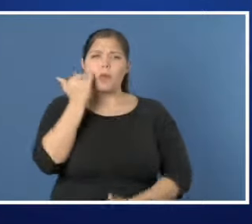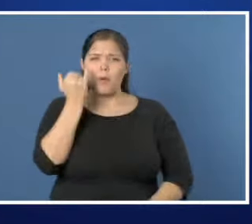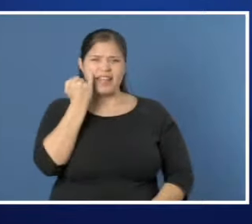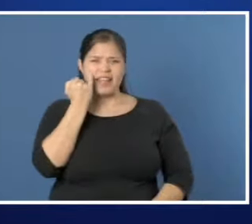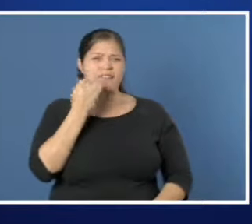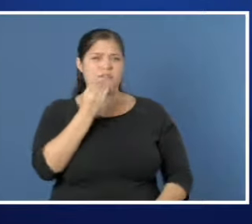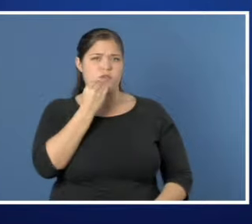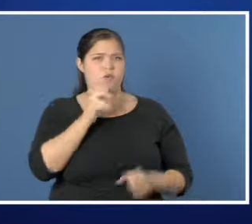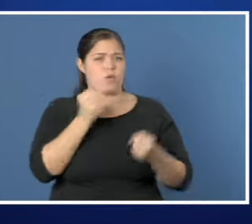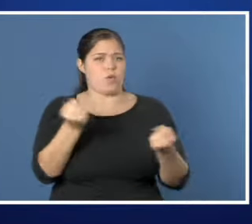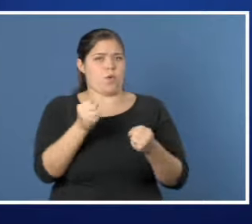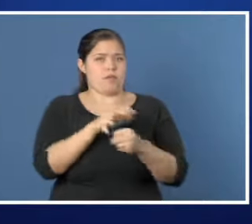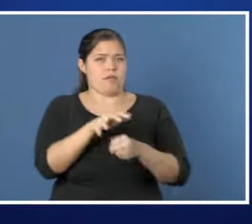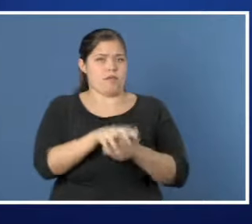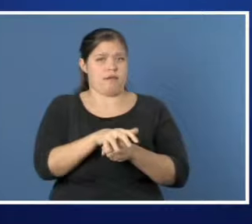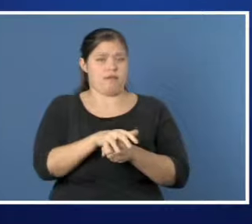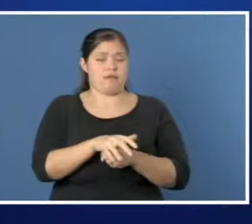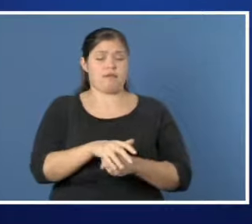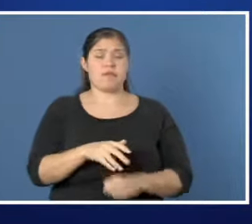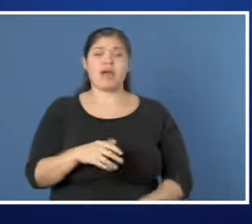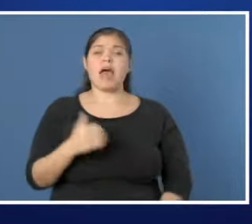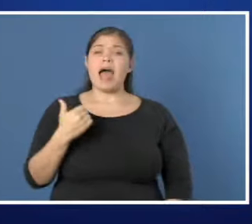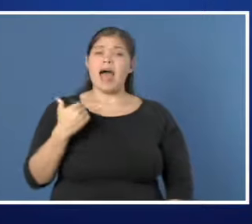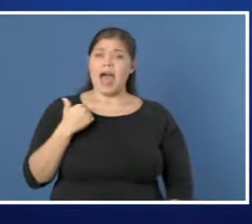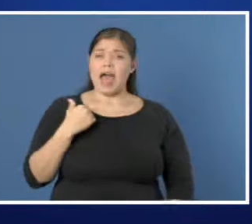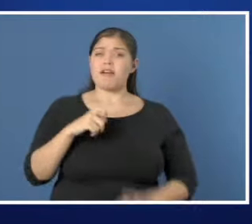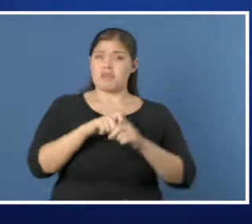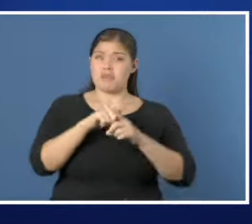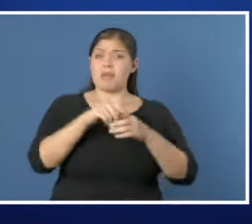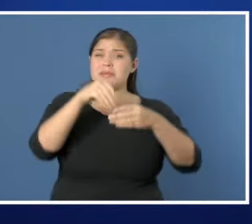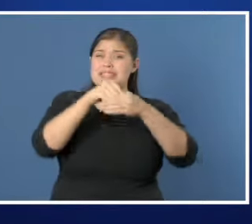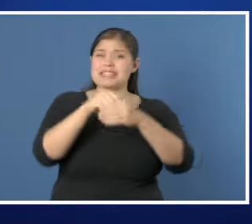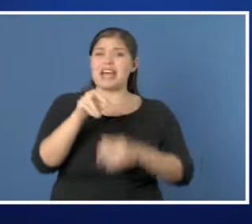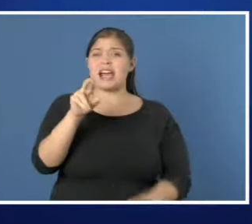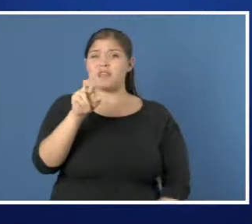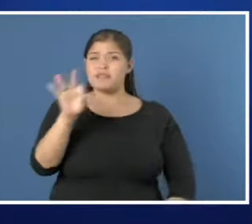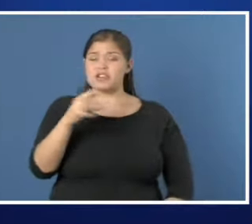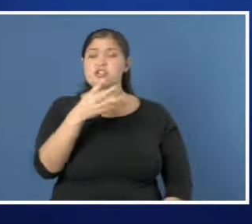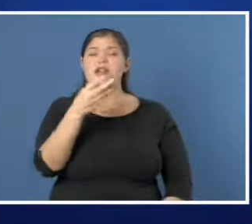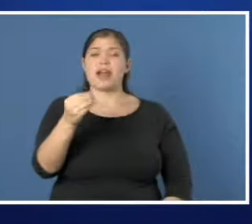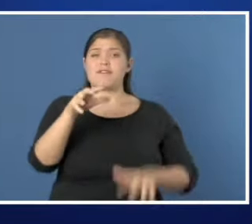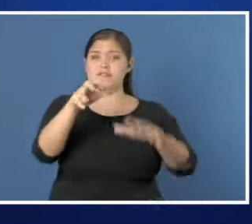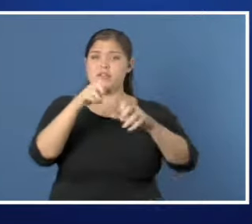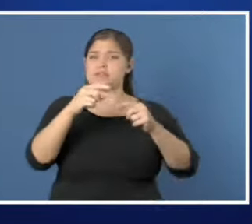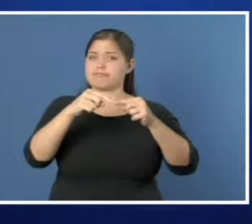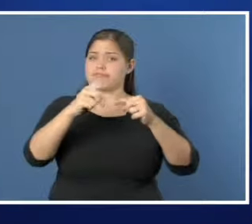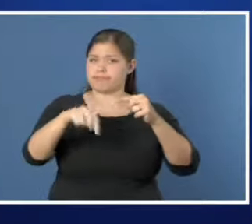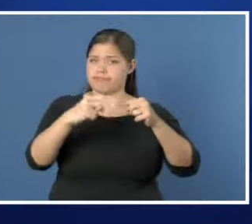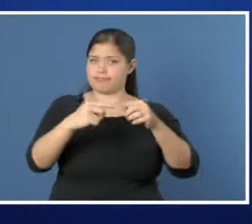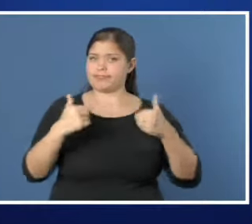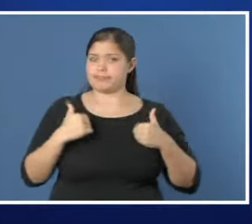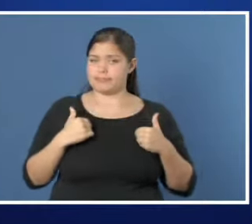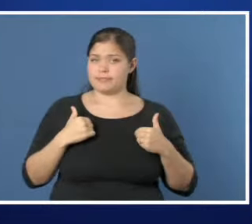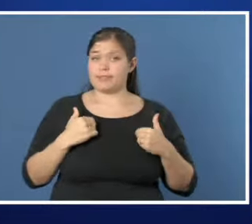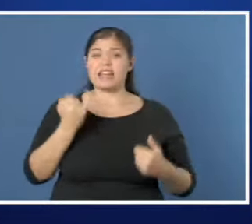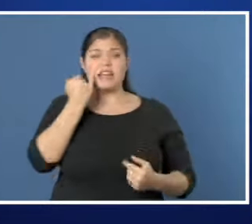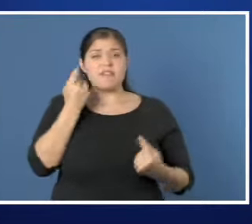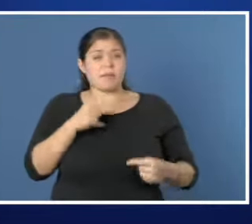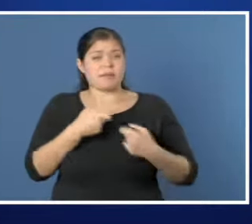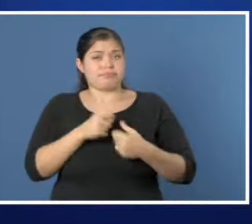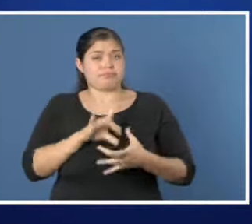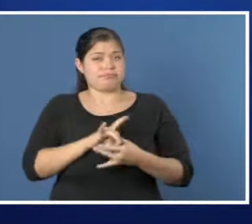temperature. Keep appliance thermometers in the refrigerator and freezer at all times. When the power is